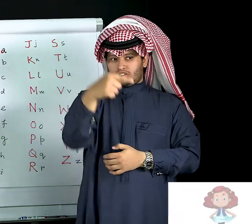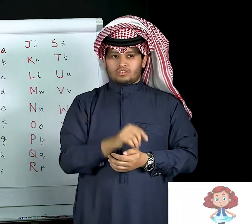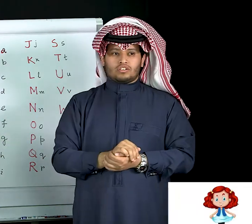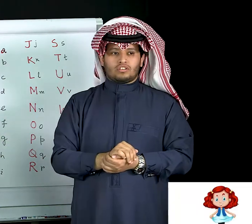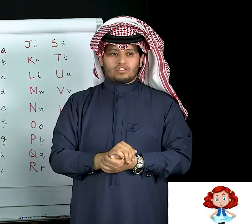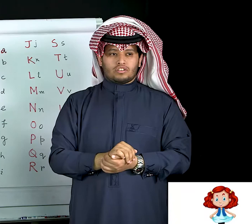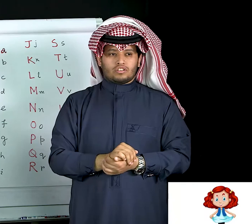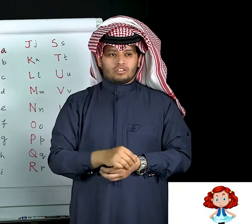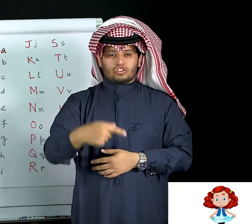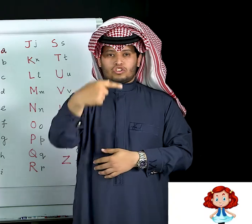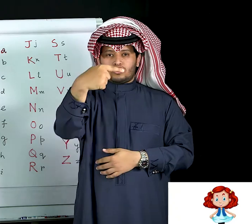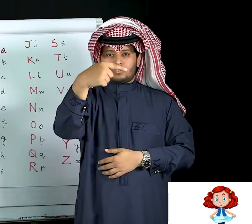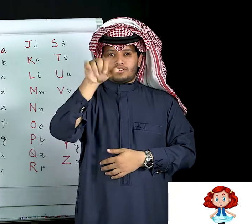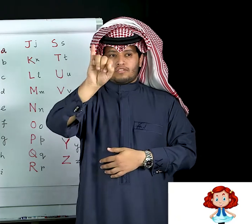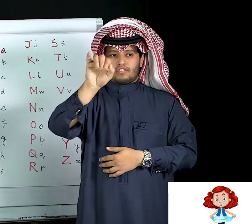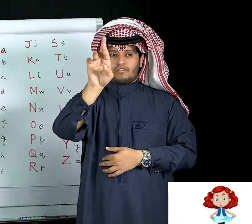girl.